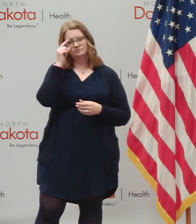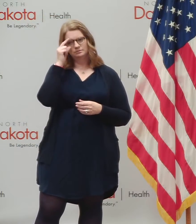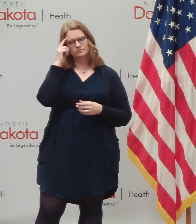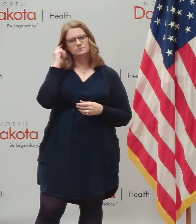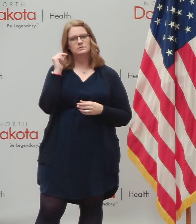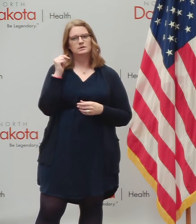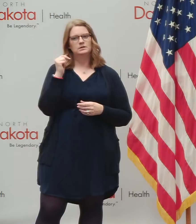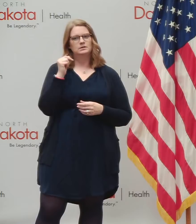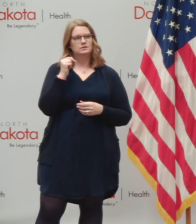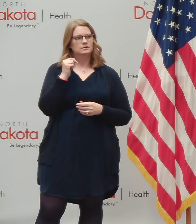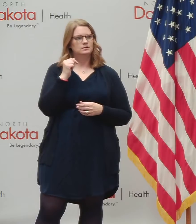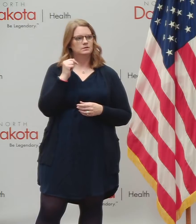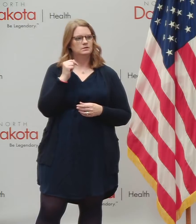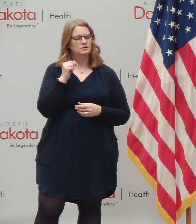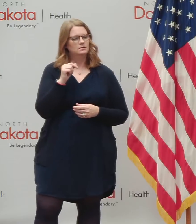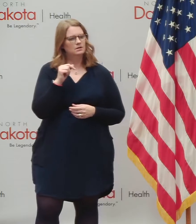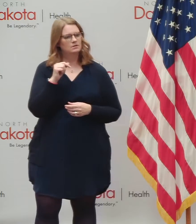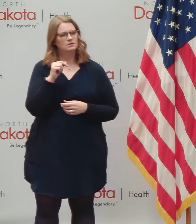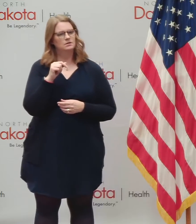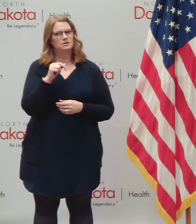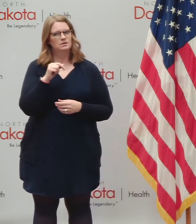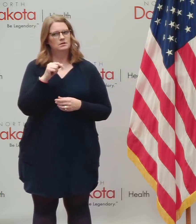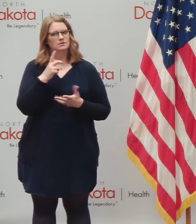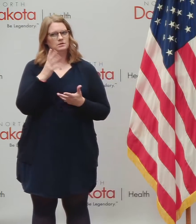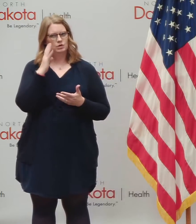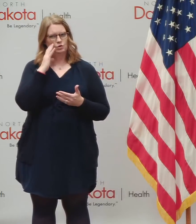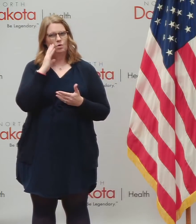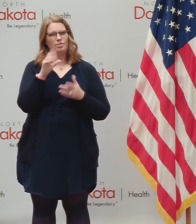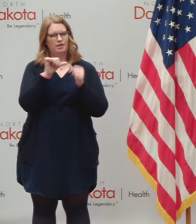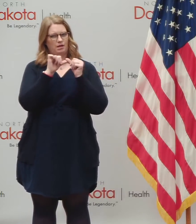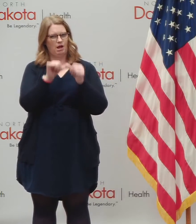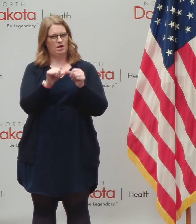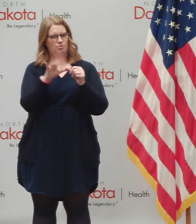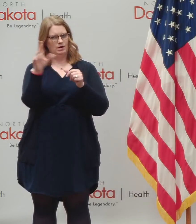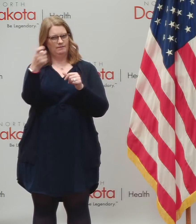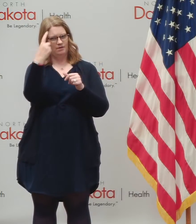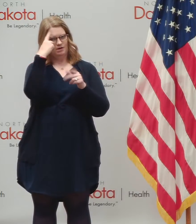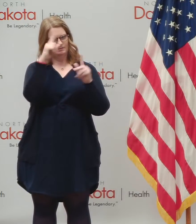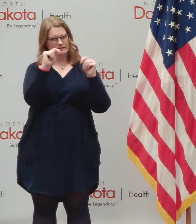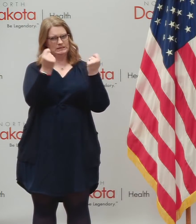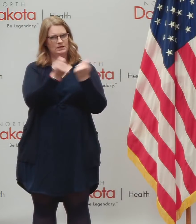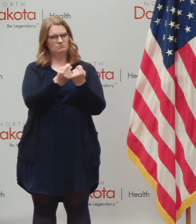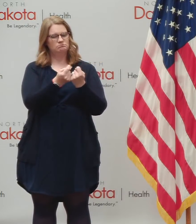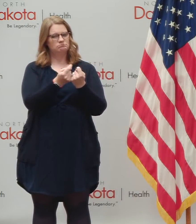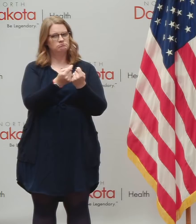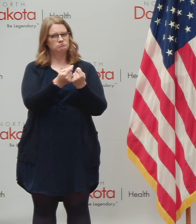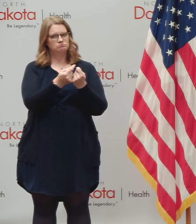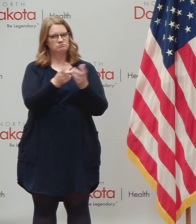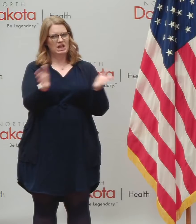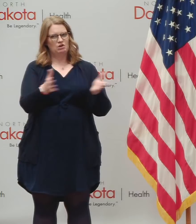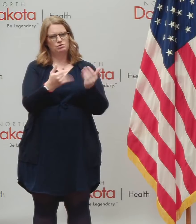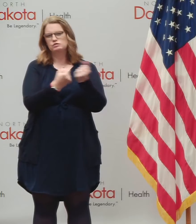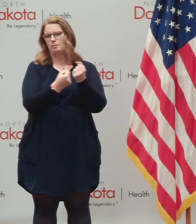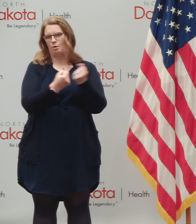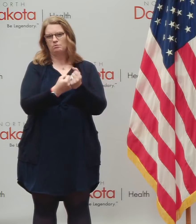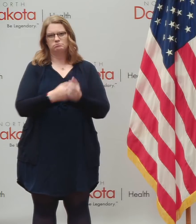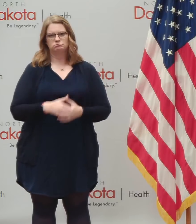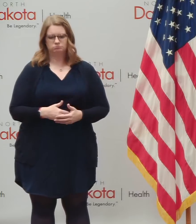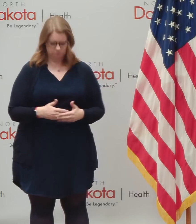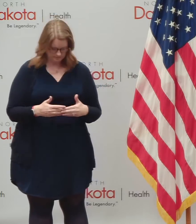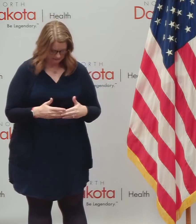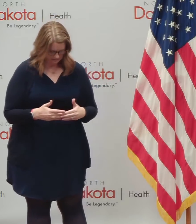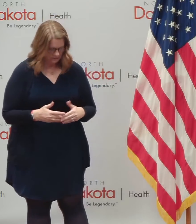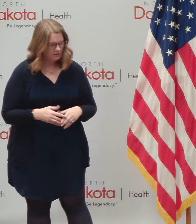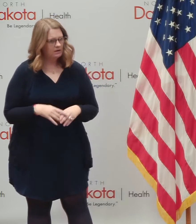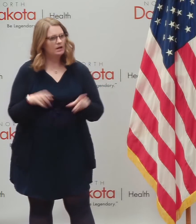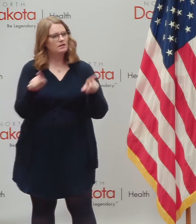what their team is, the continuity of government team, I believe, put out support for this yesterday, and they